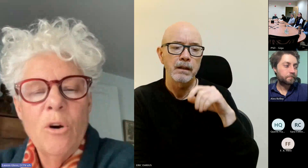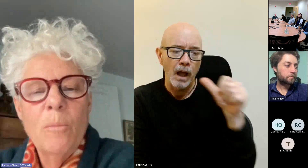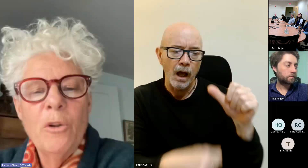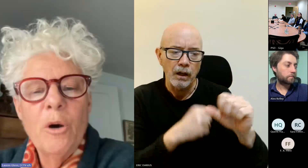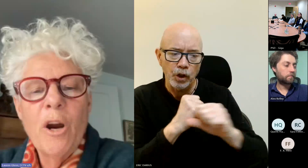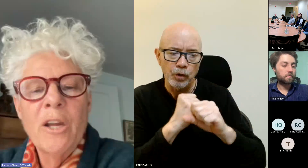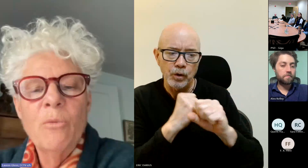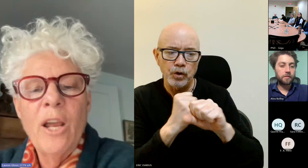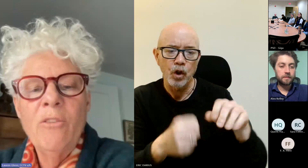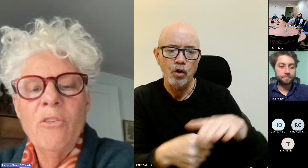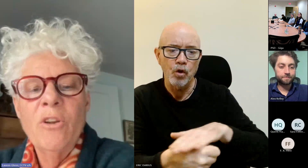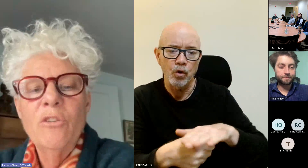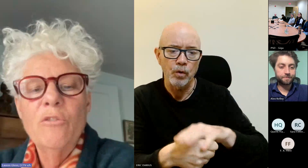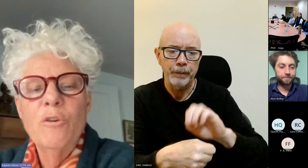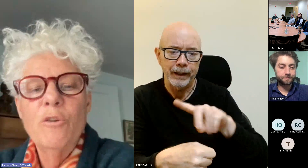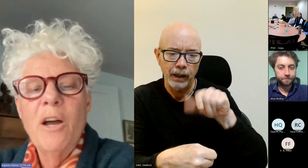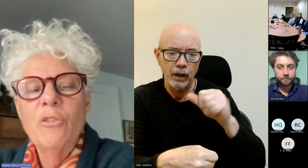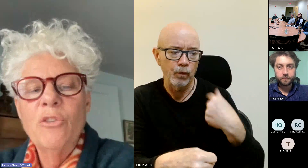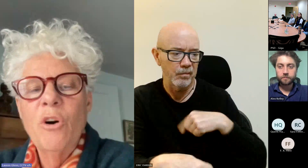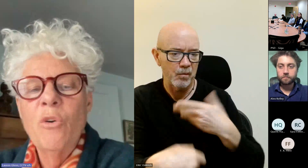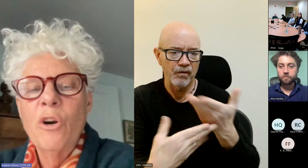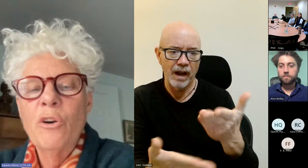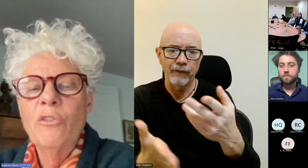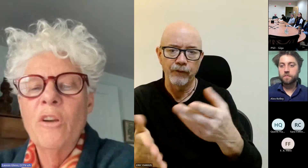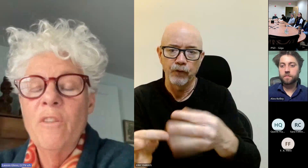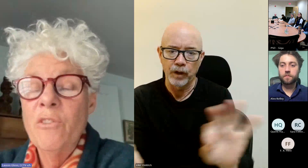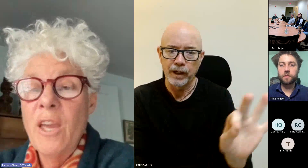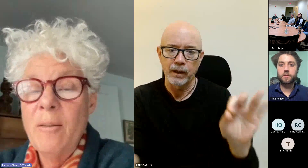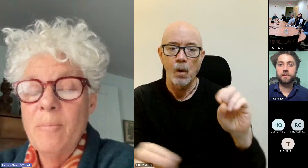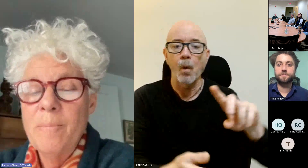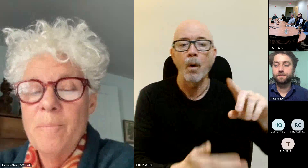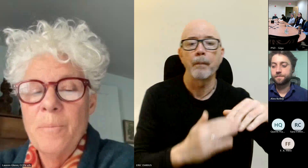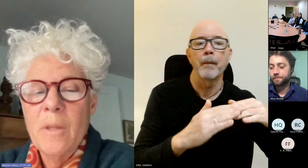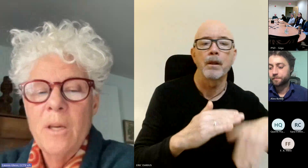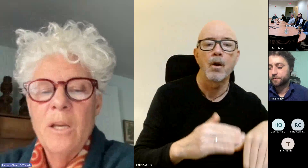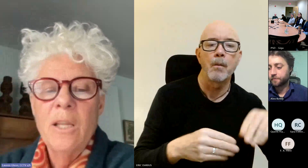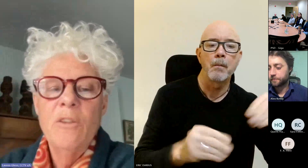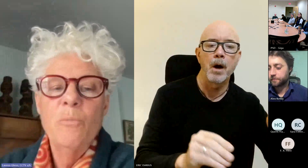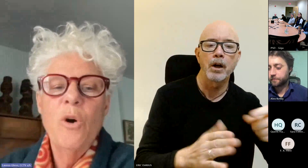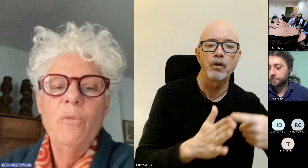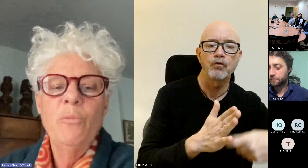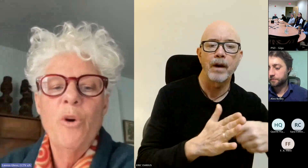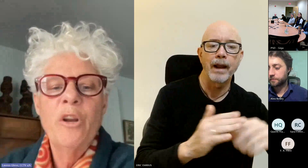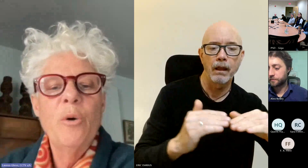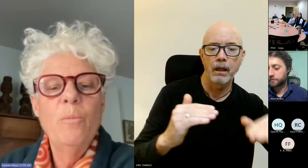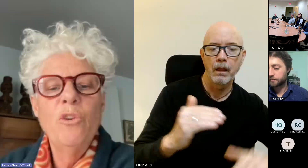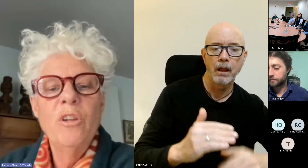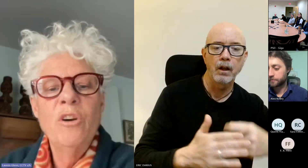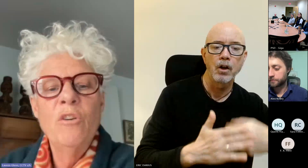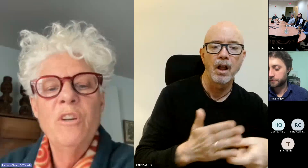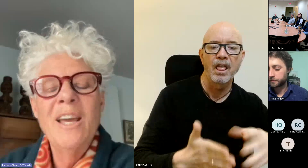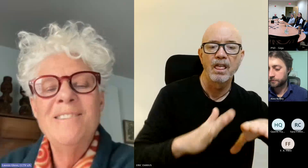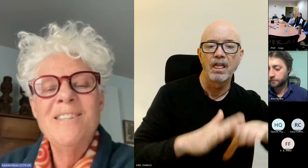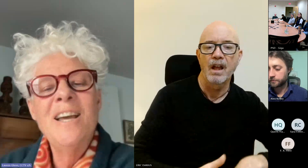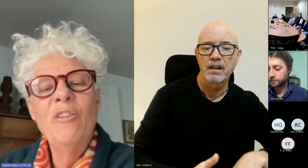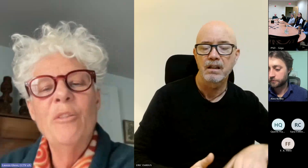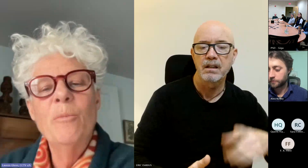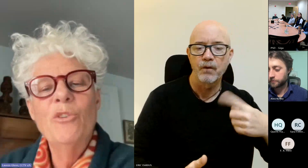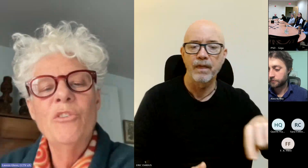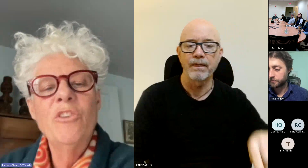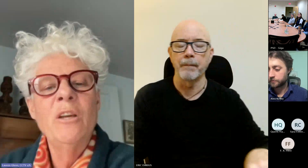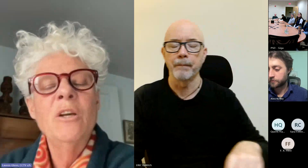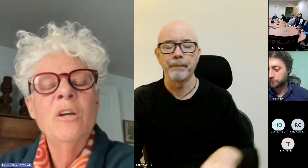free or below market rates to Vermonters in all corners of the state. This point was brought home during the